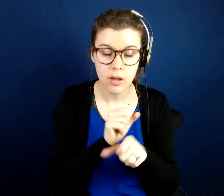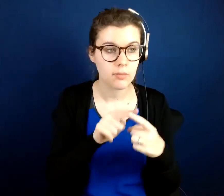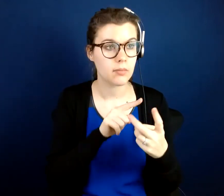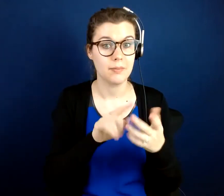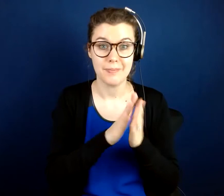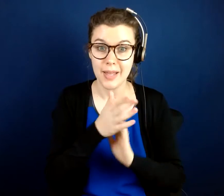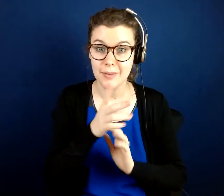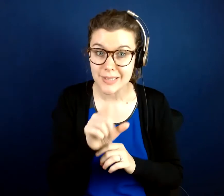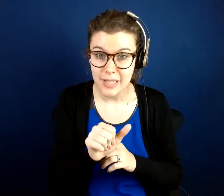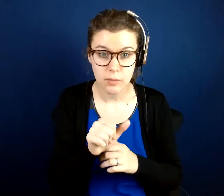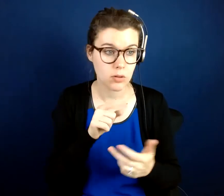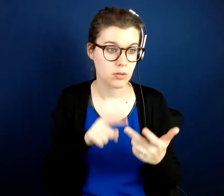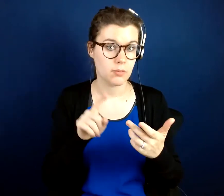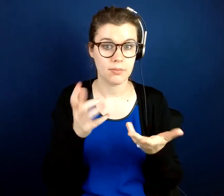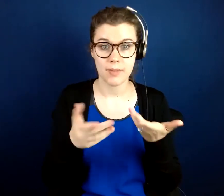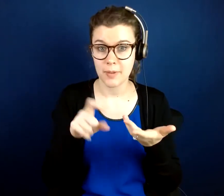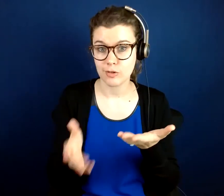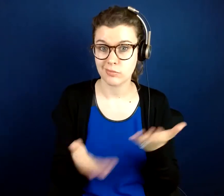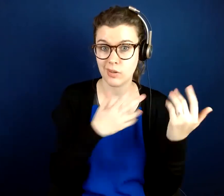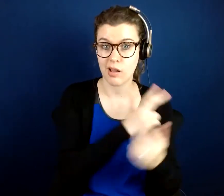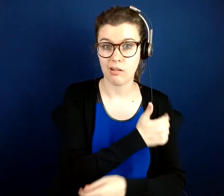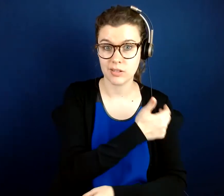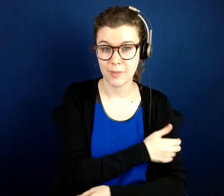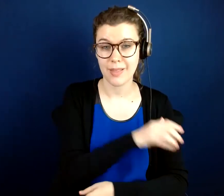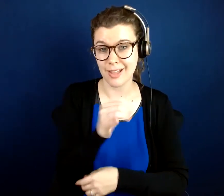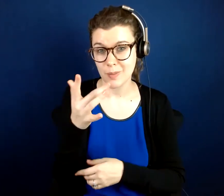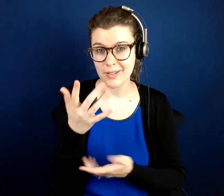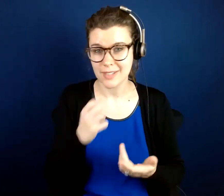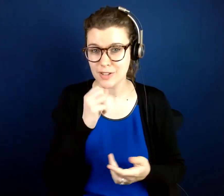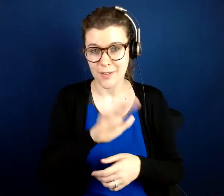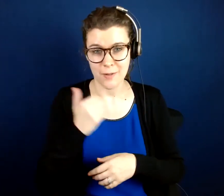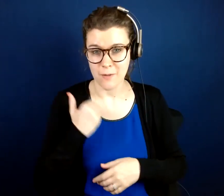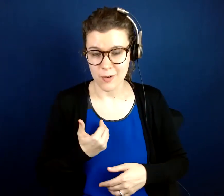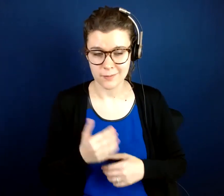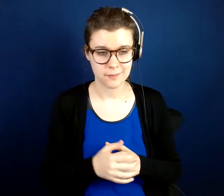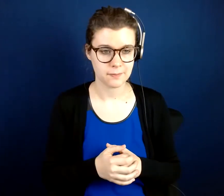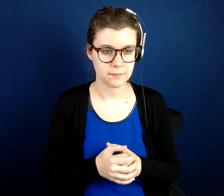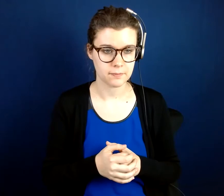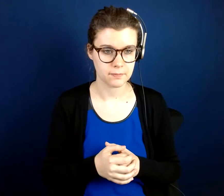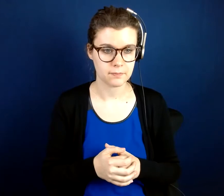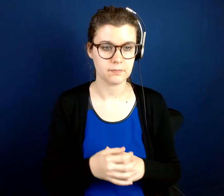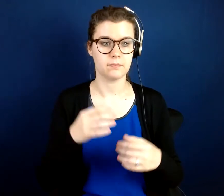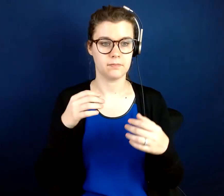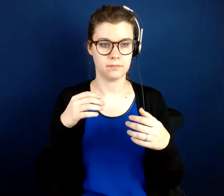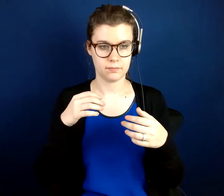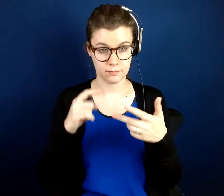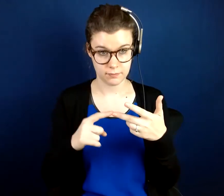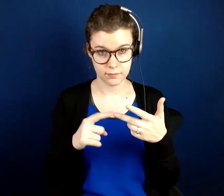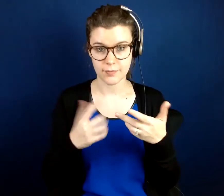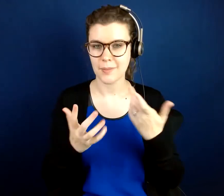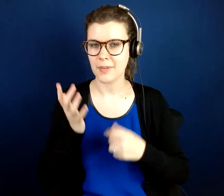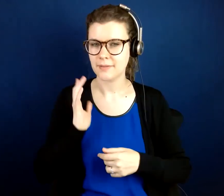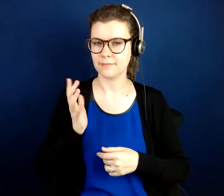or hospitalizations. Another one is past drug offenses or having a criminal